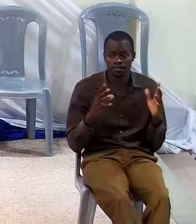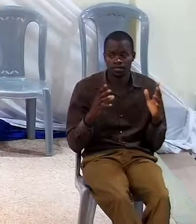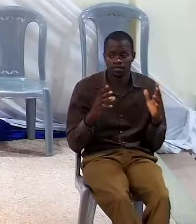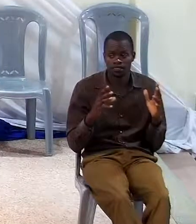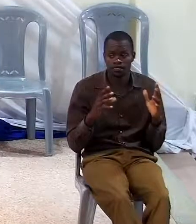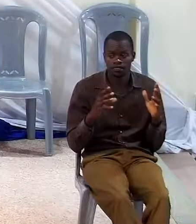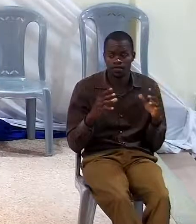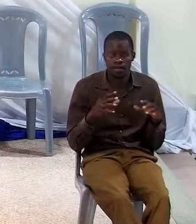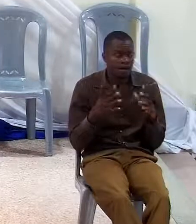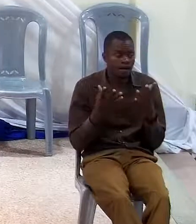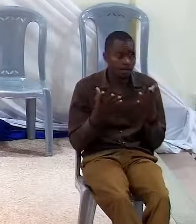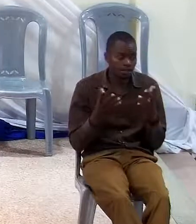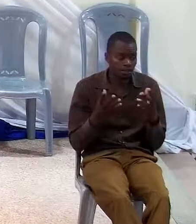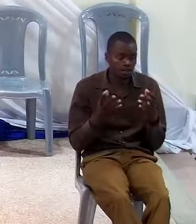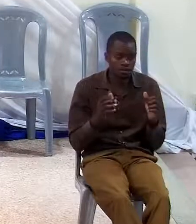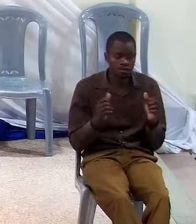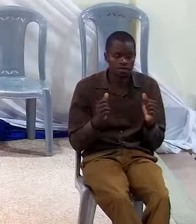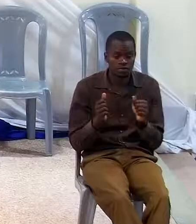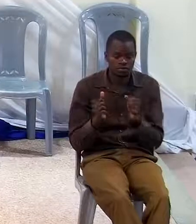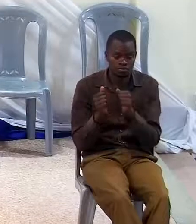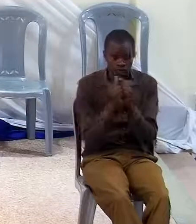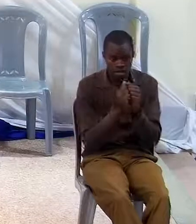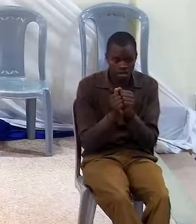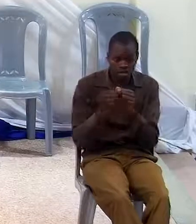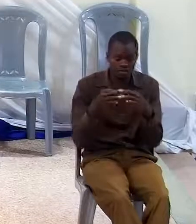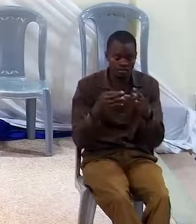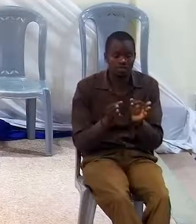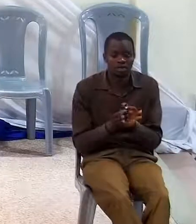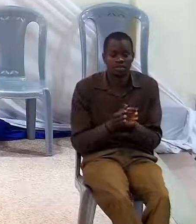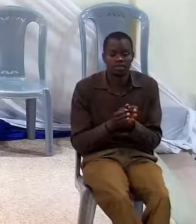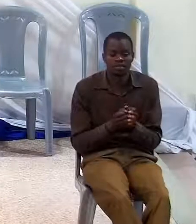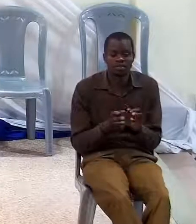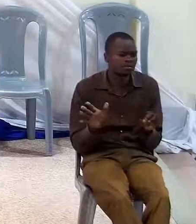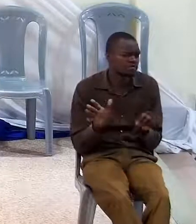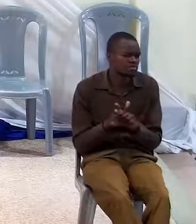family. And many a times people would plan